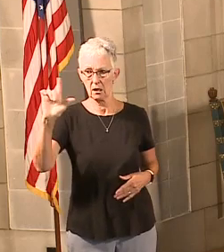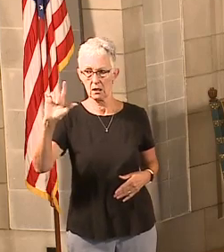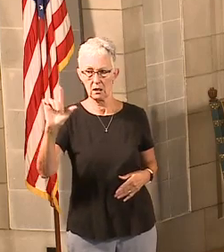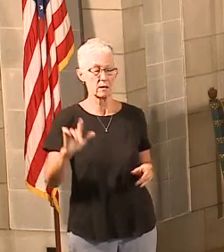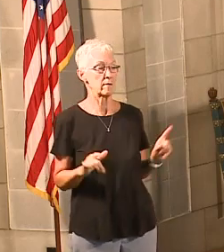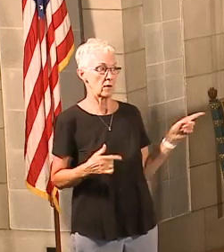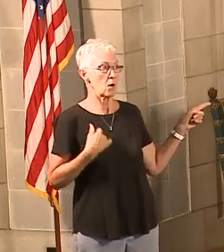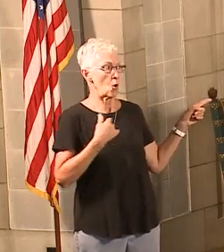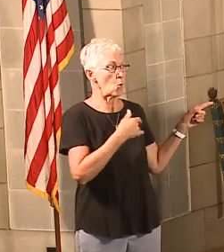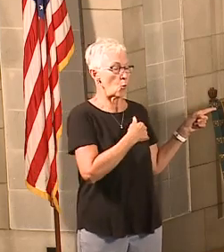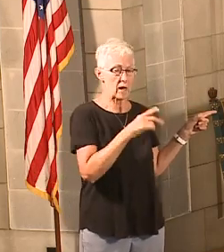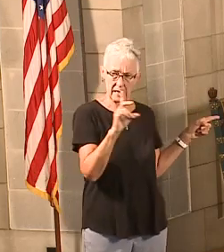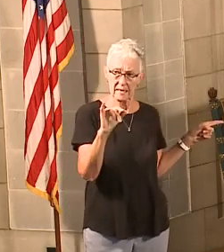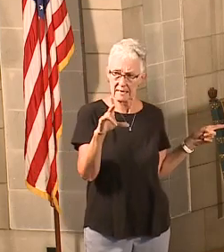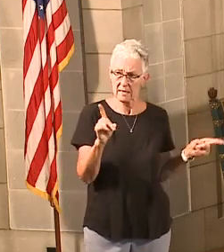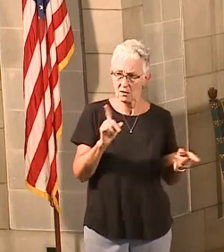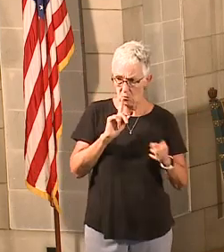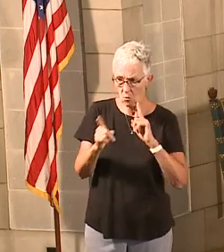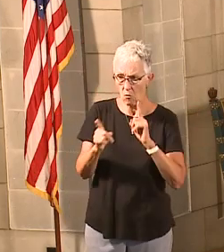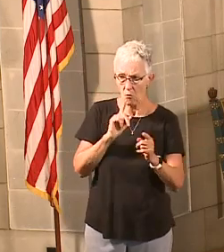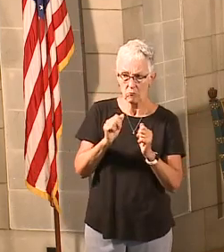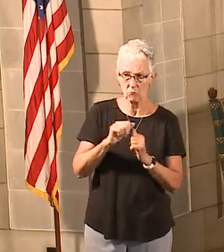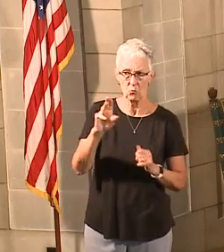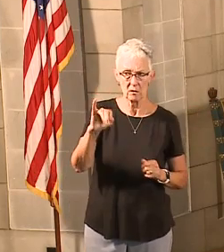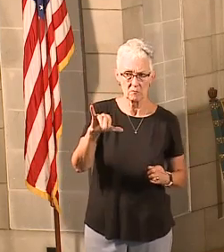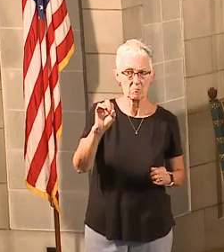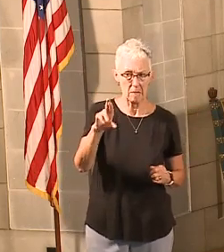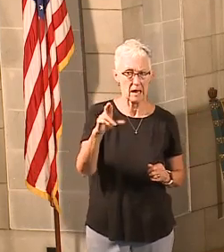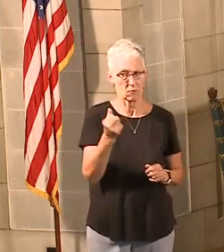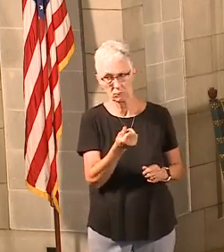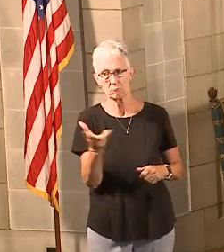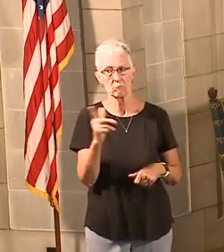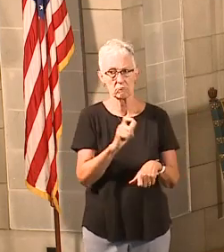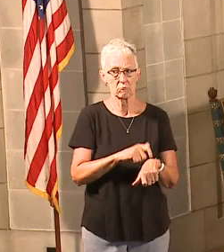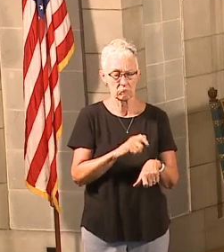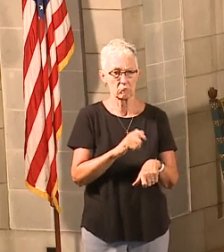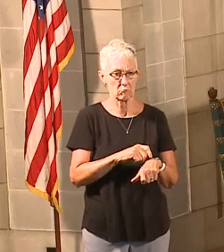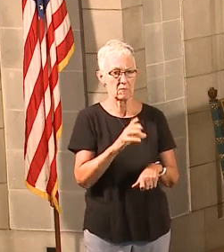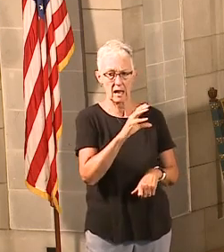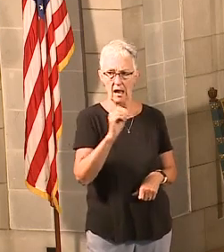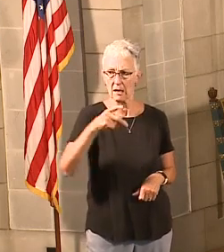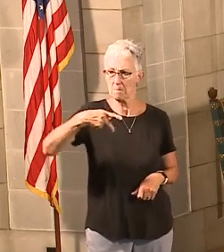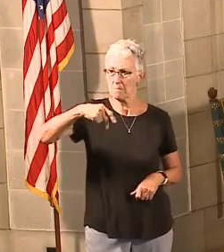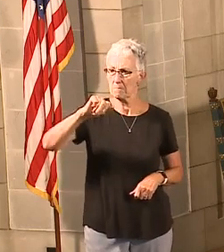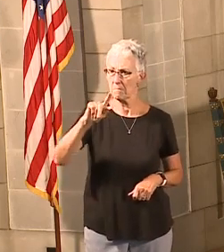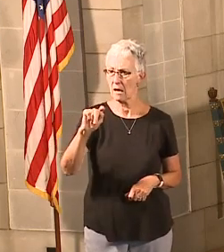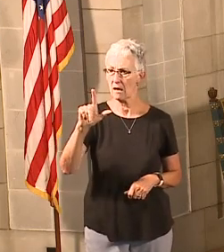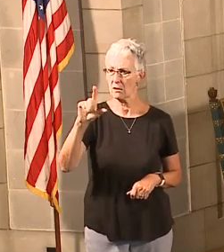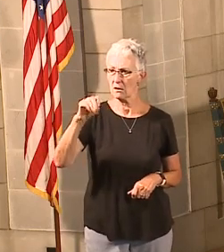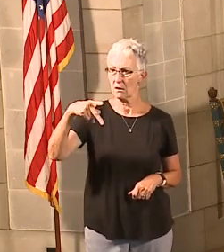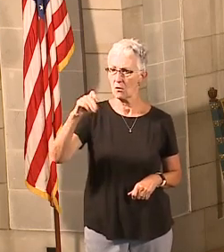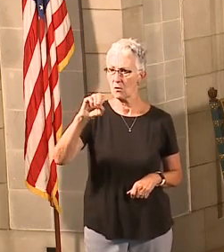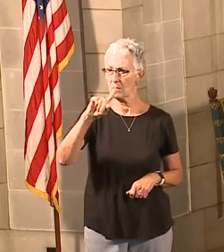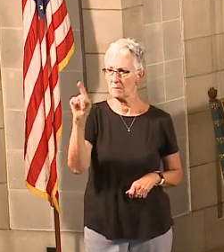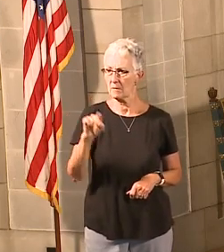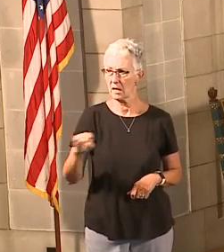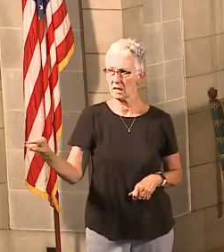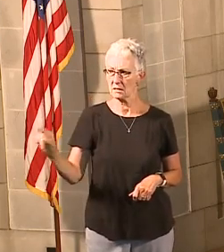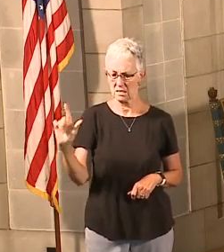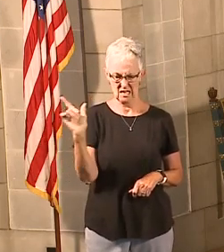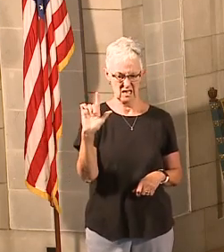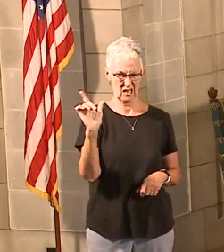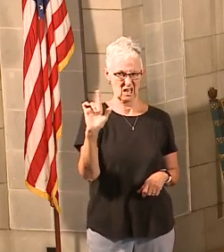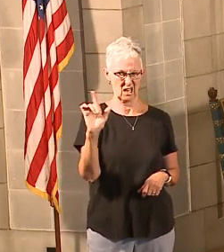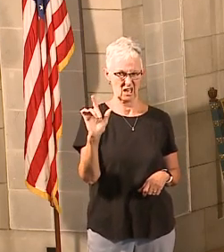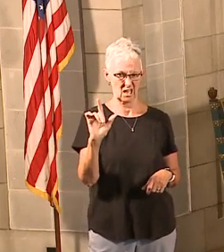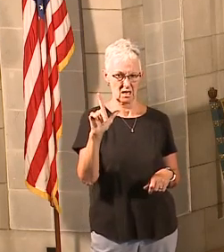collaborative process. So yeah, we had conversation with the mayor and Pat Lopez, who's the interim director here for the Lincoln Lancaster